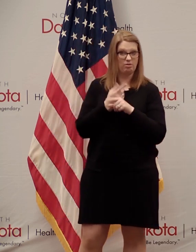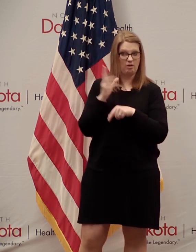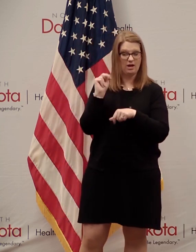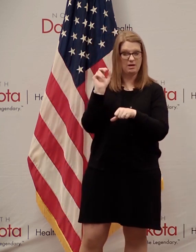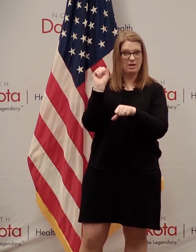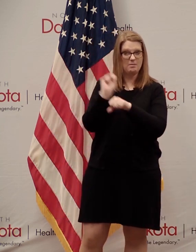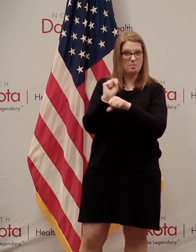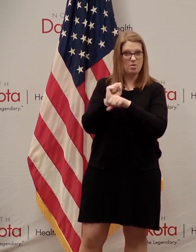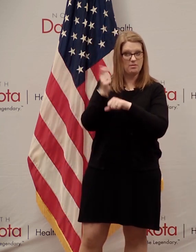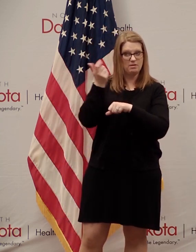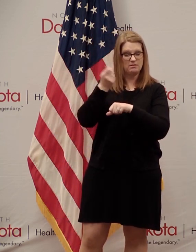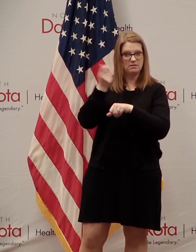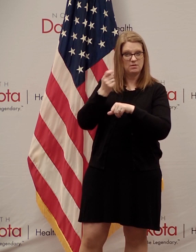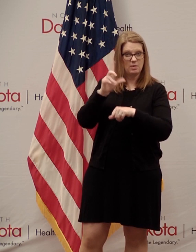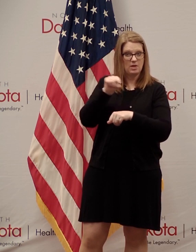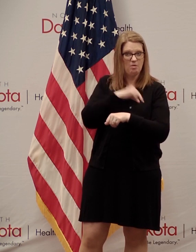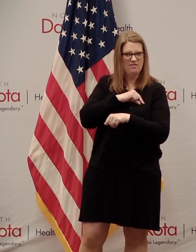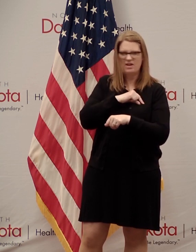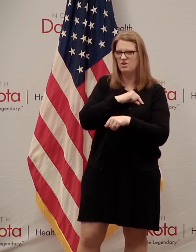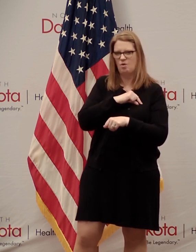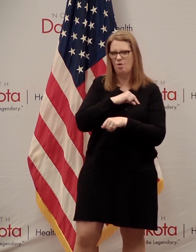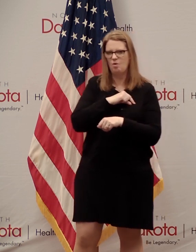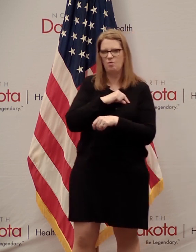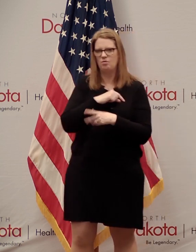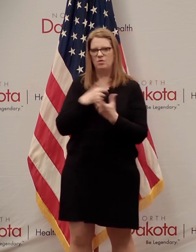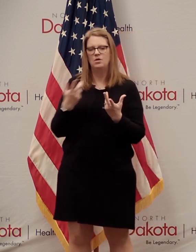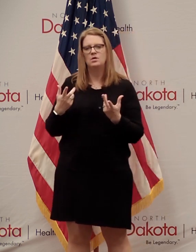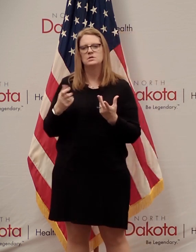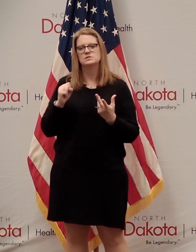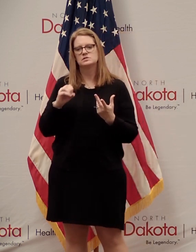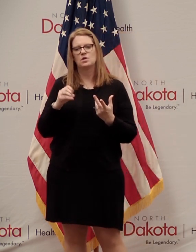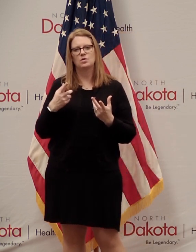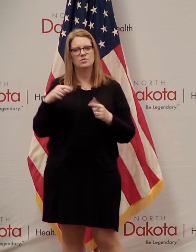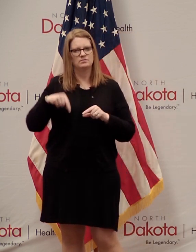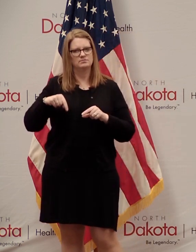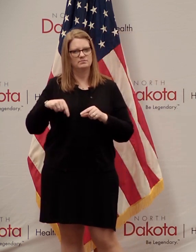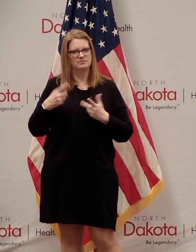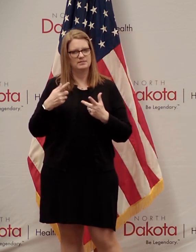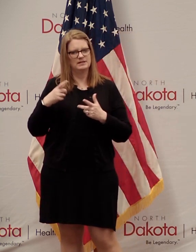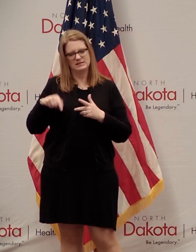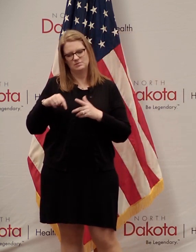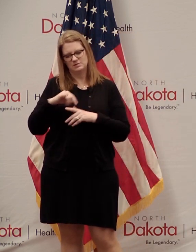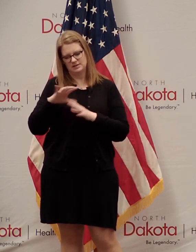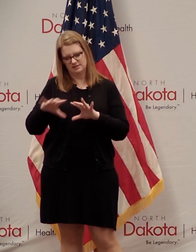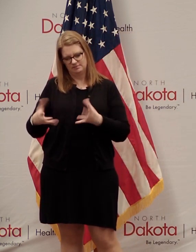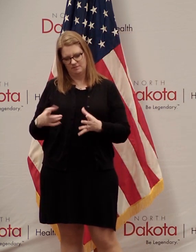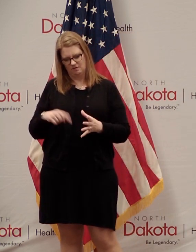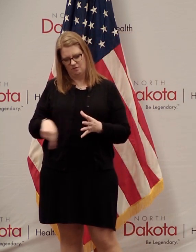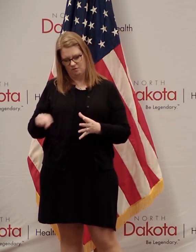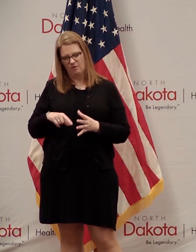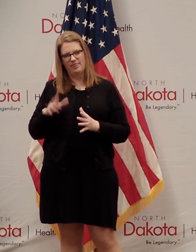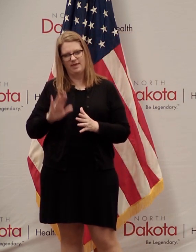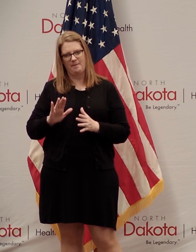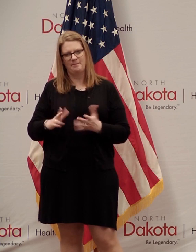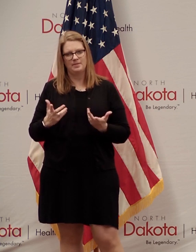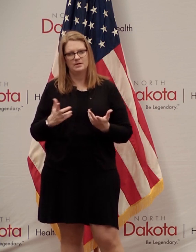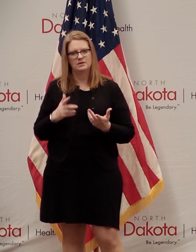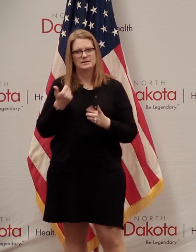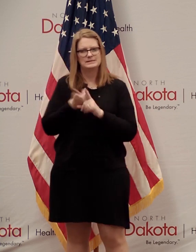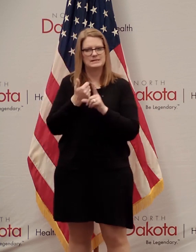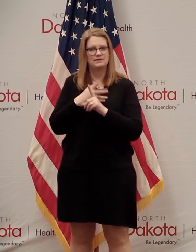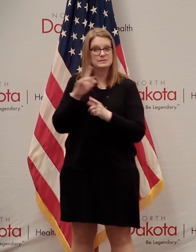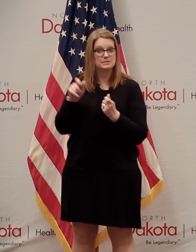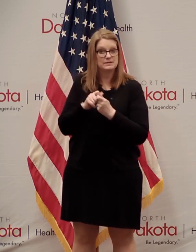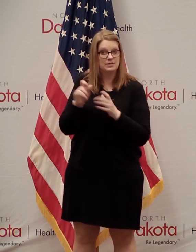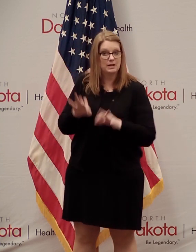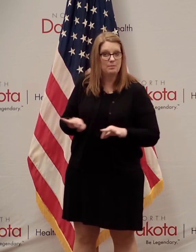unemployment compensation, extended benefits, or the other pandemic emergency employment compensation. So we know this is particularly